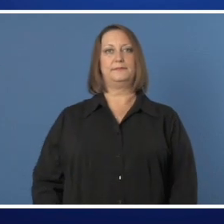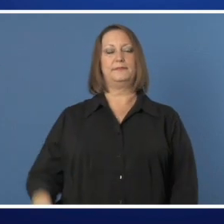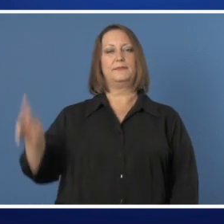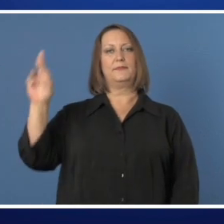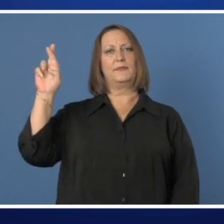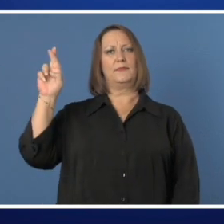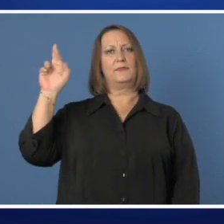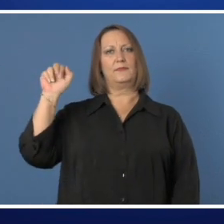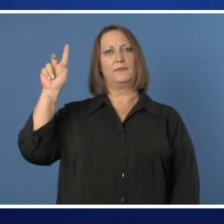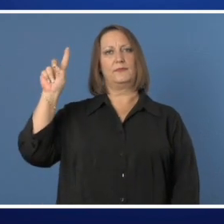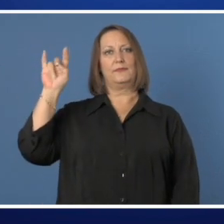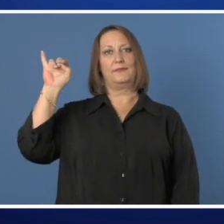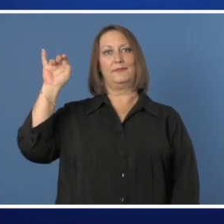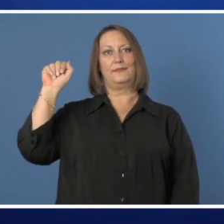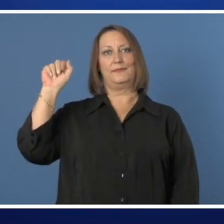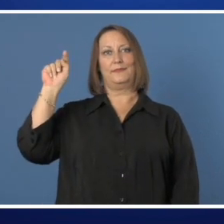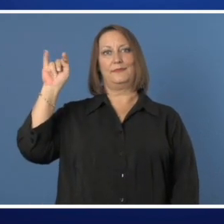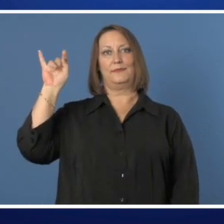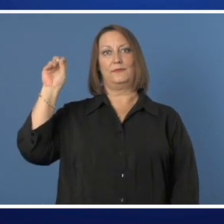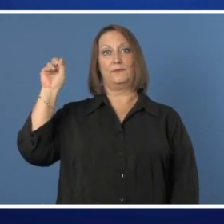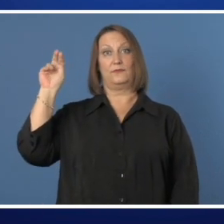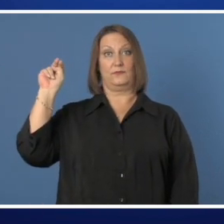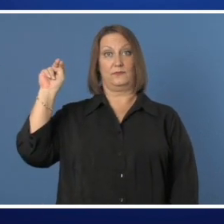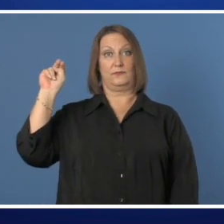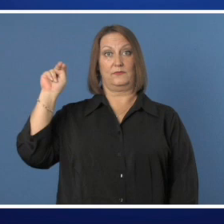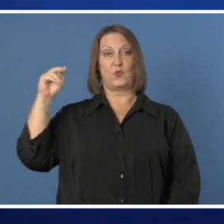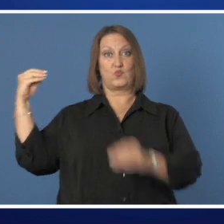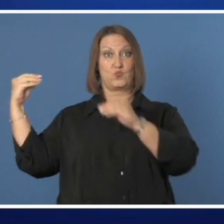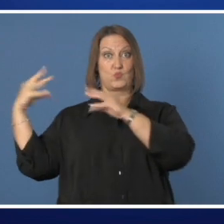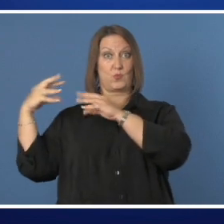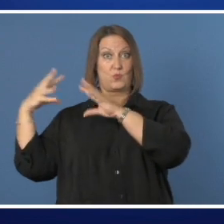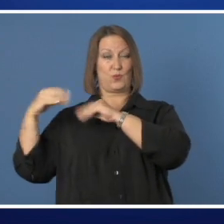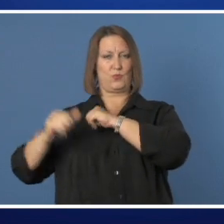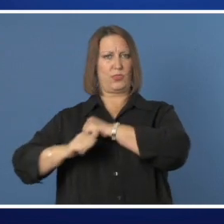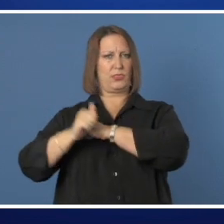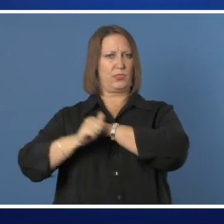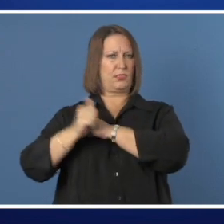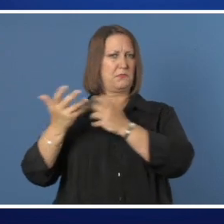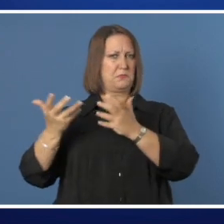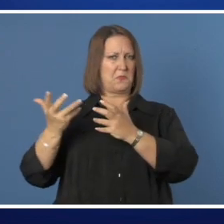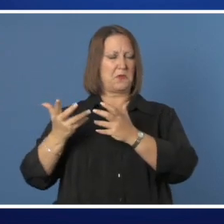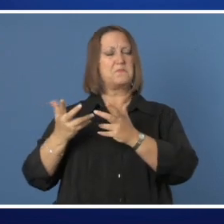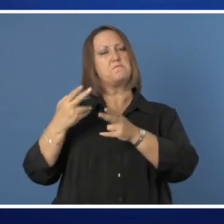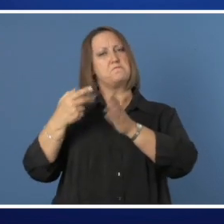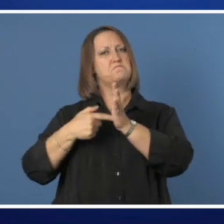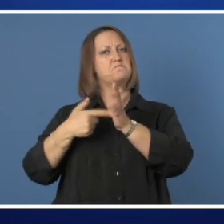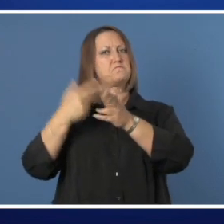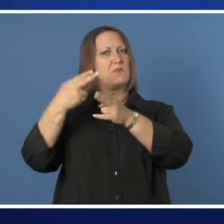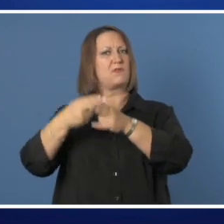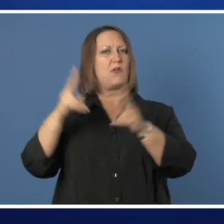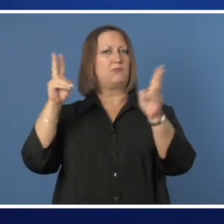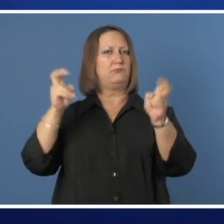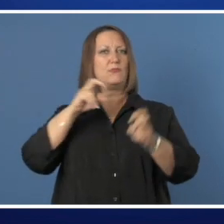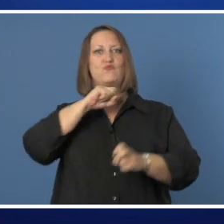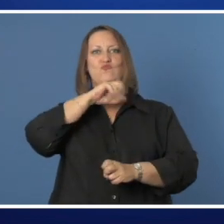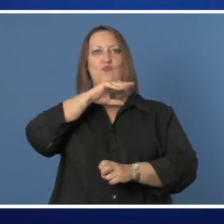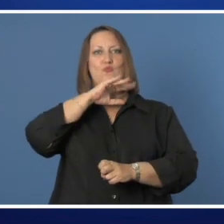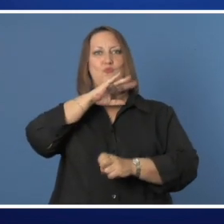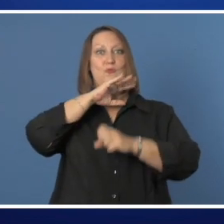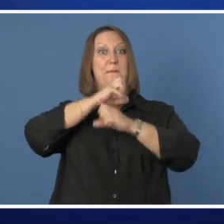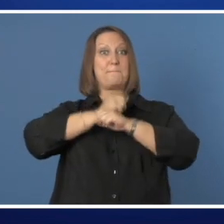A radiation threat, commonly referred to as a dirty bomb or radiological